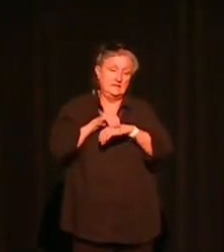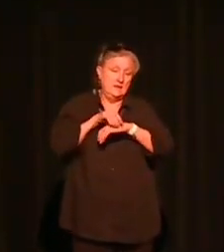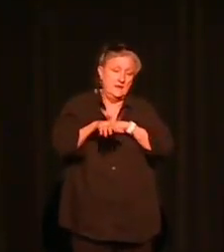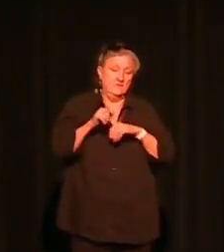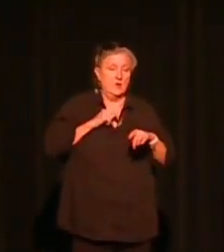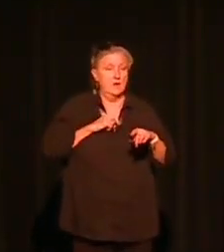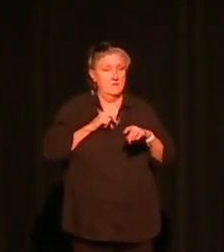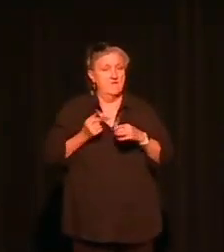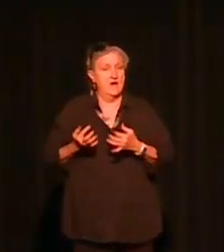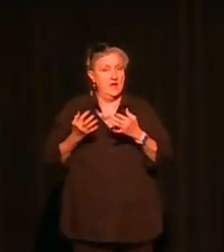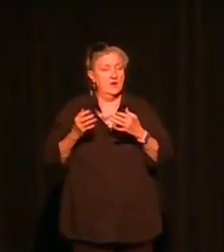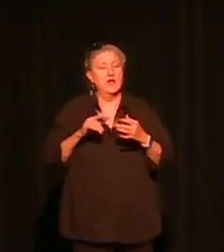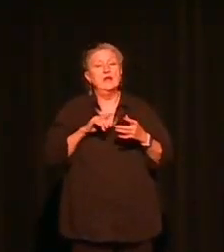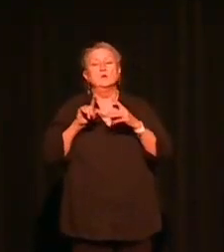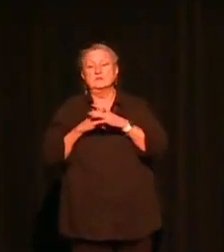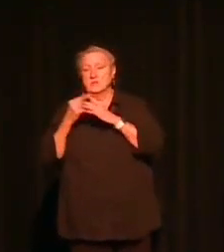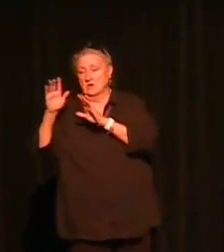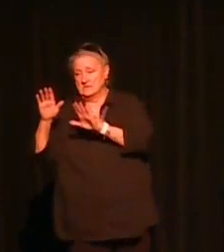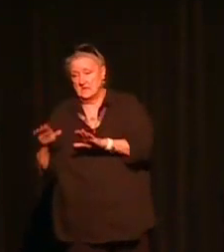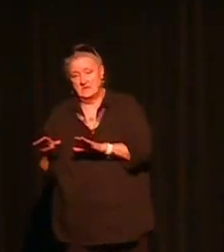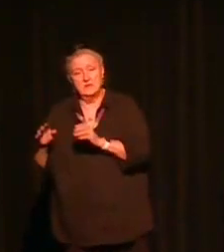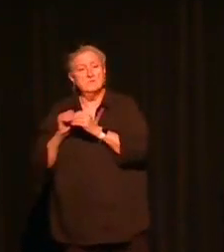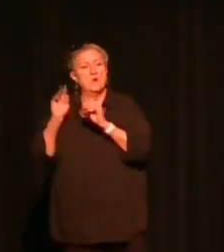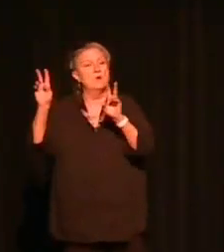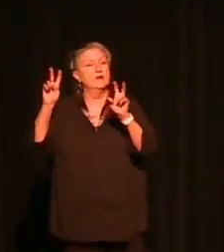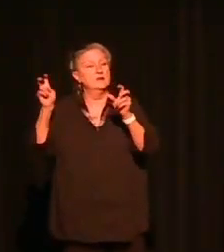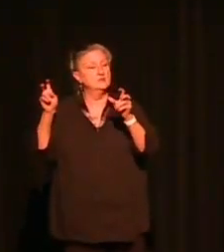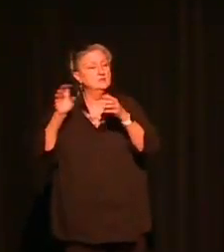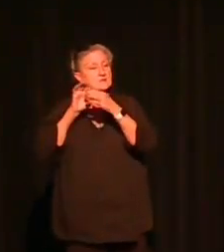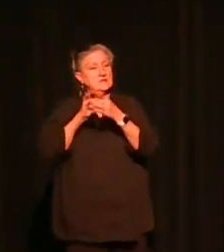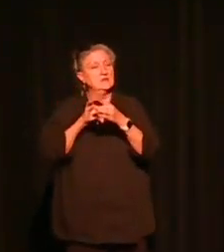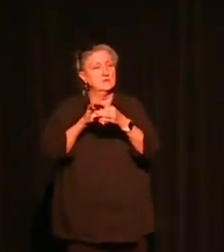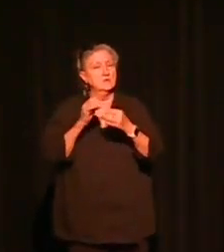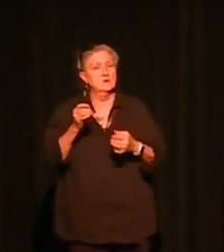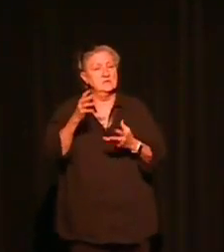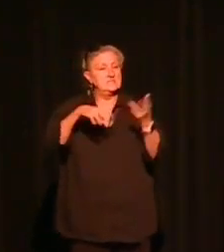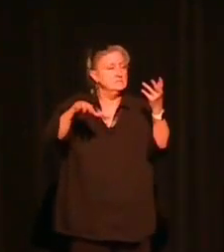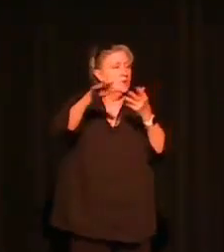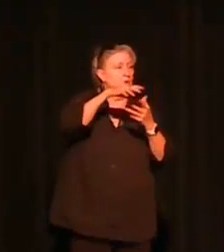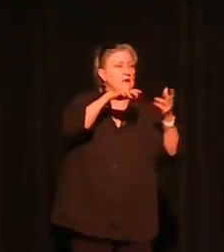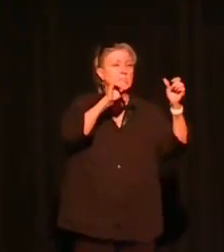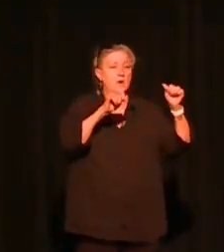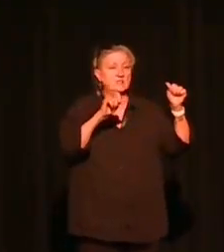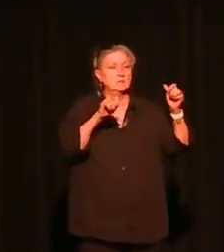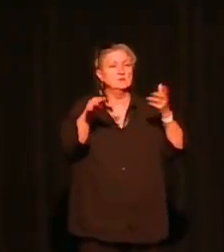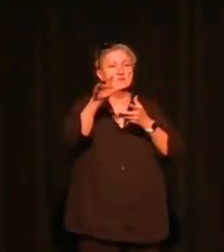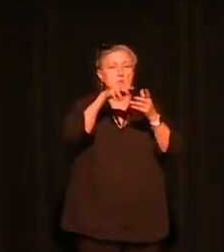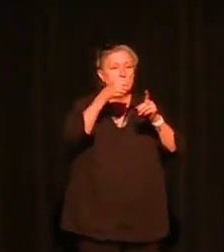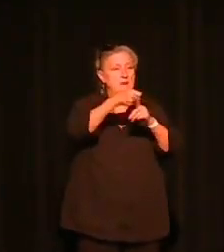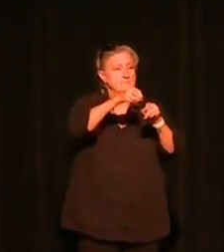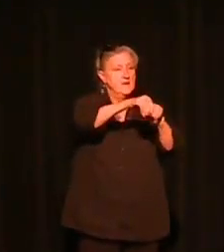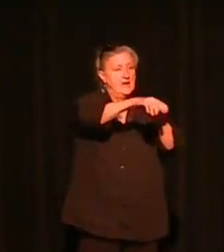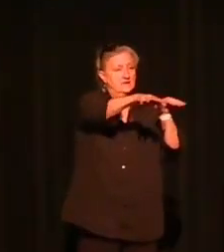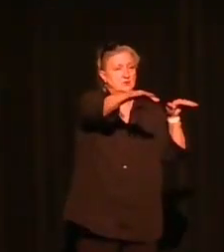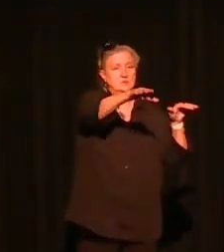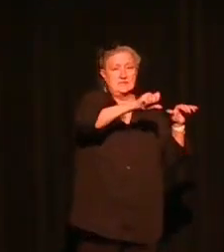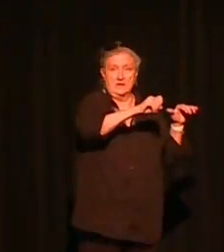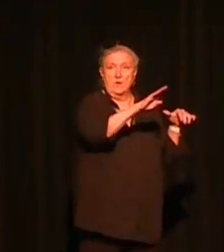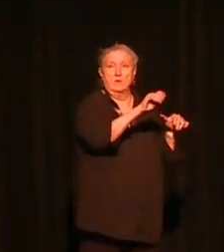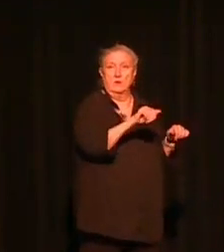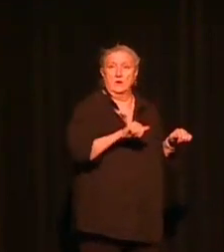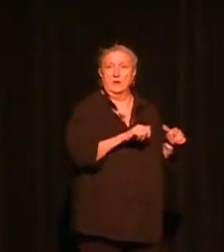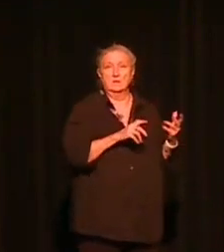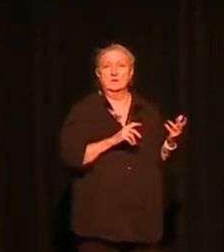Sunday, there will be some more issues in regards to smoke and possible smoke impacts to the Santa Barbara